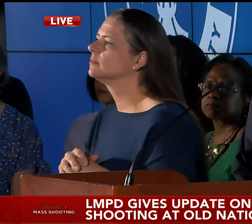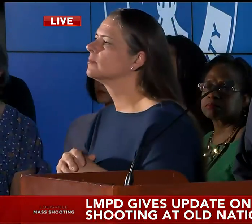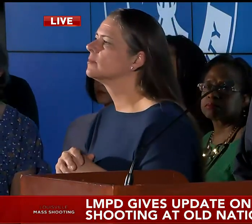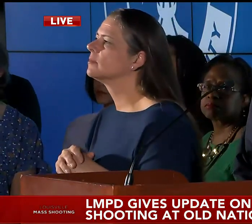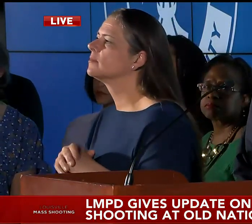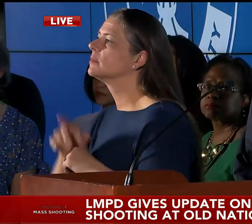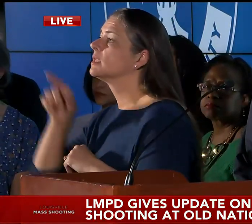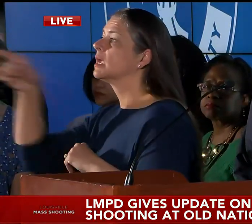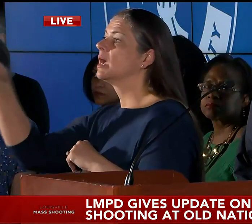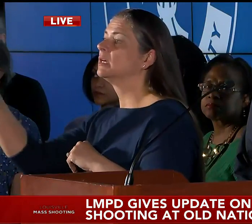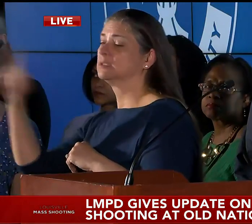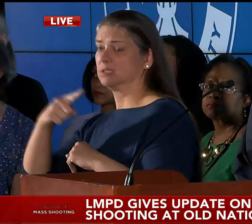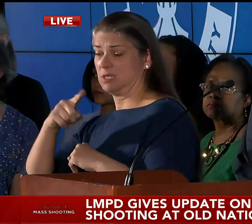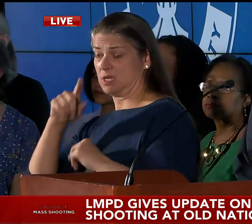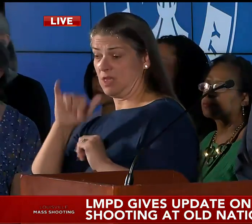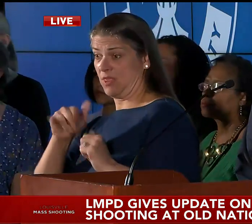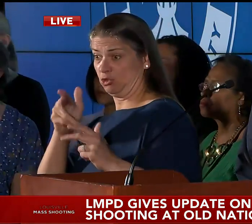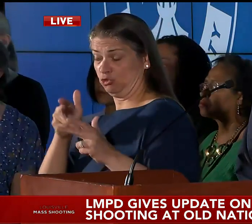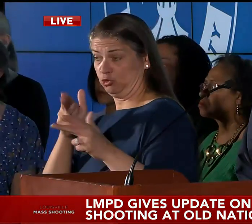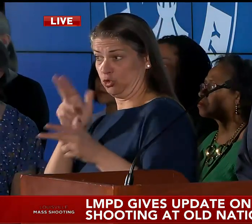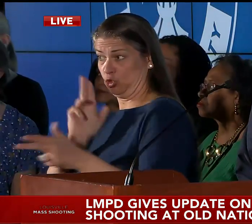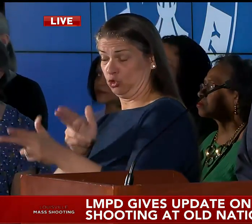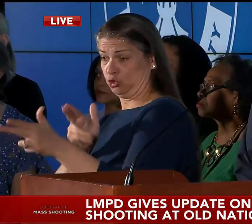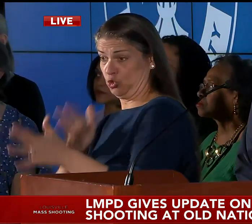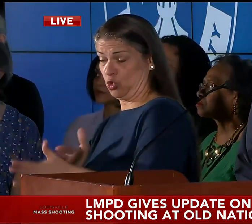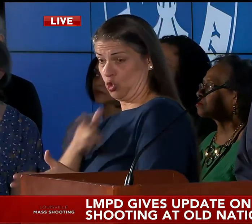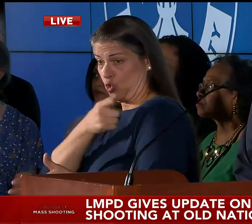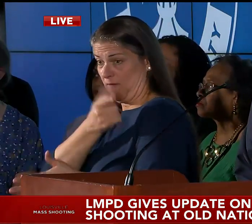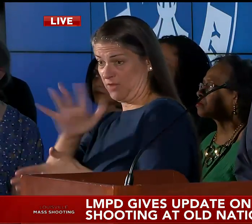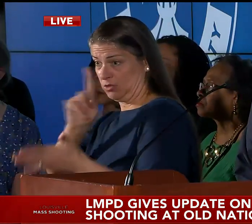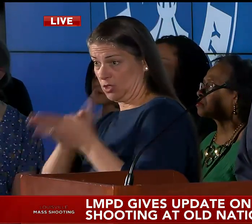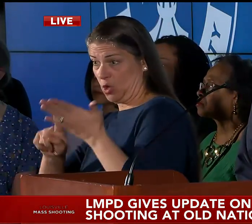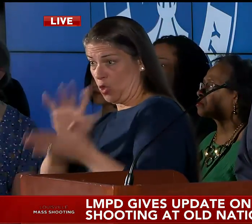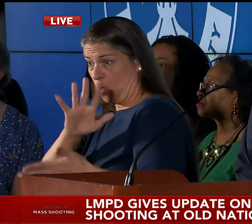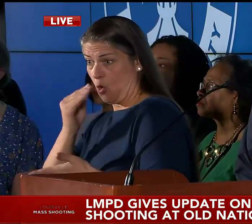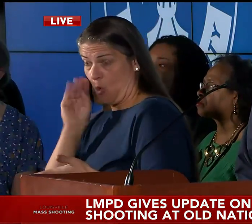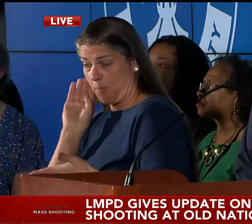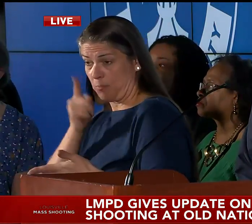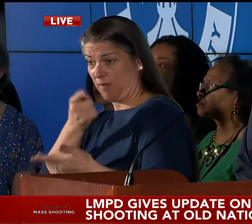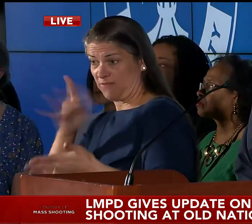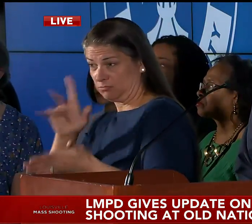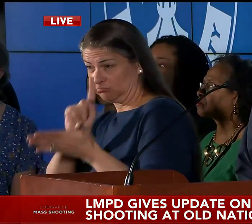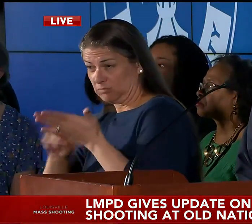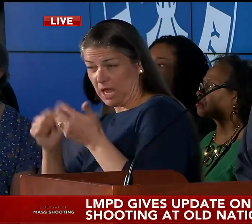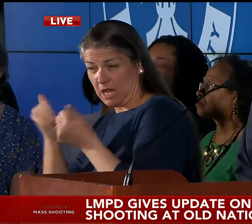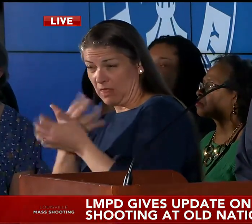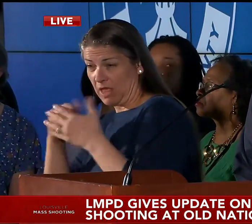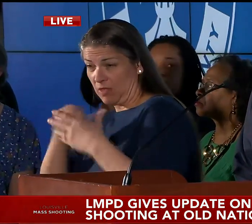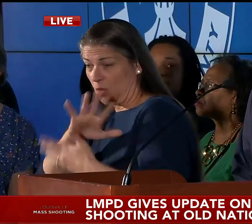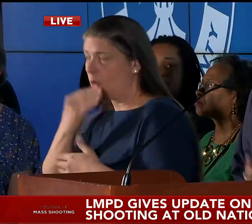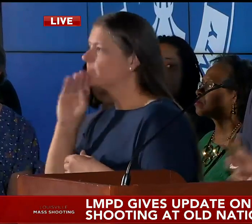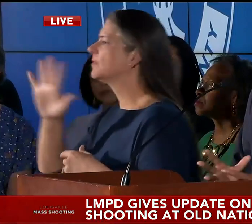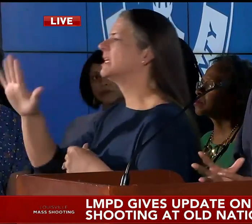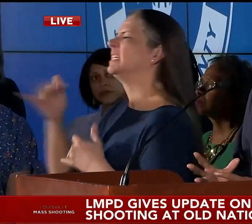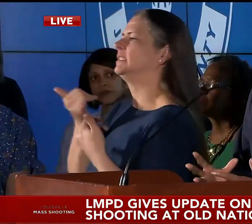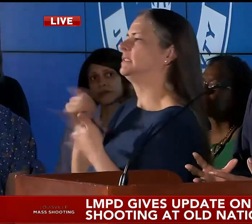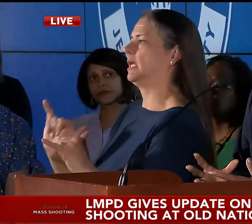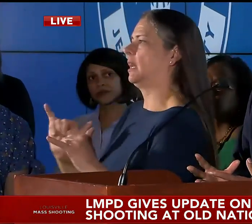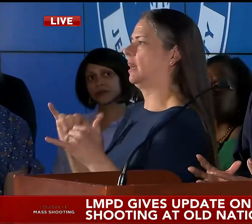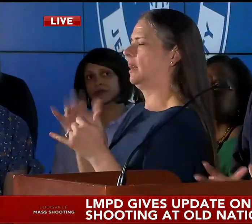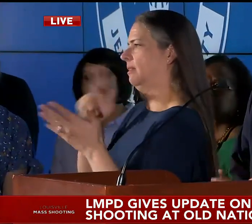the home of the shooter in this case been searched? Have you guys discovered anything, manifesto, things of that nature? Again, it's still